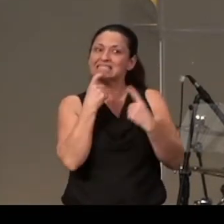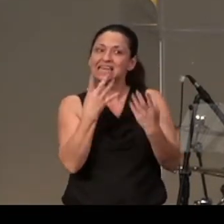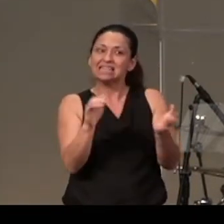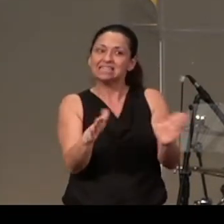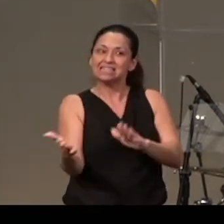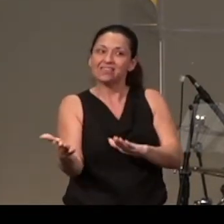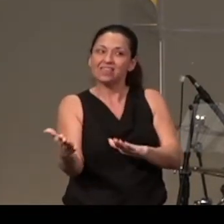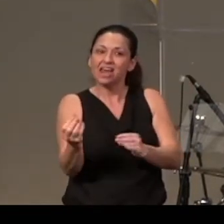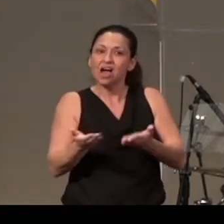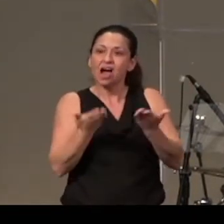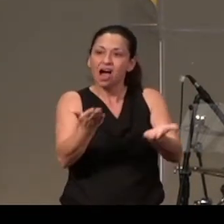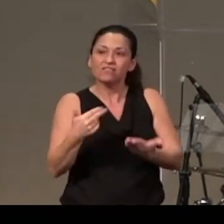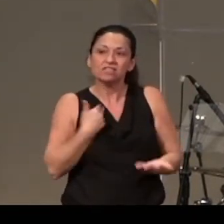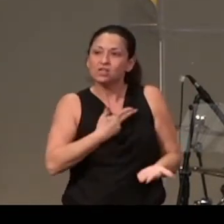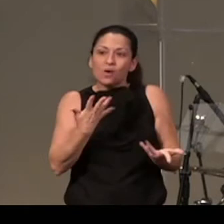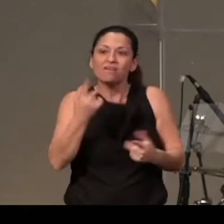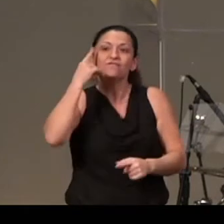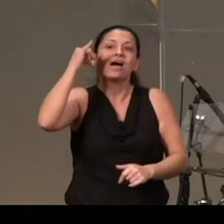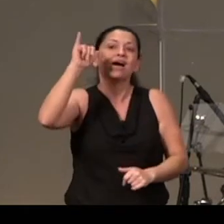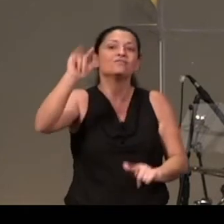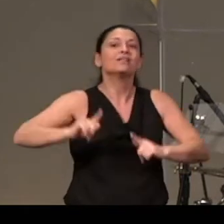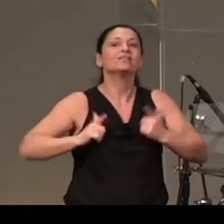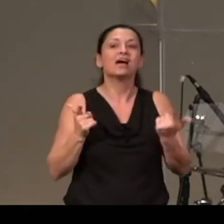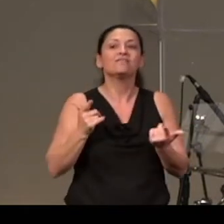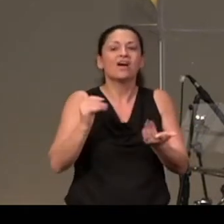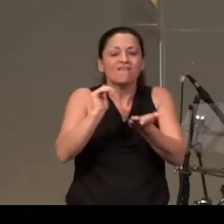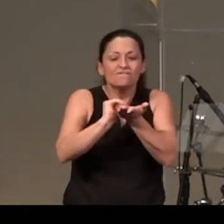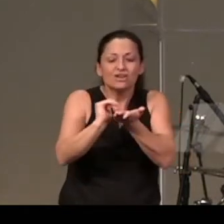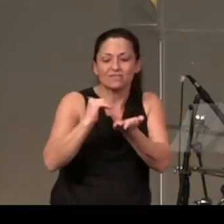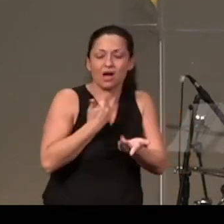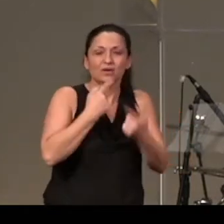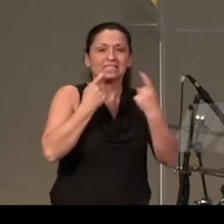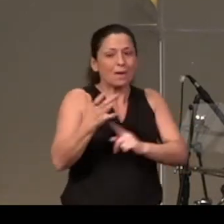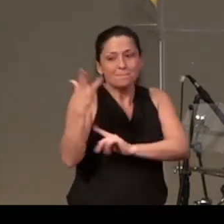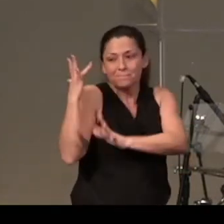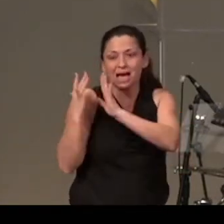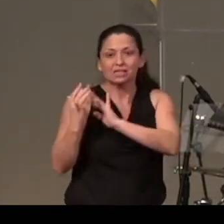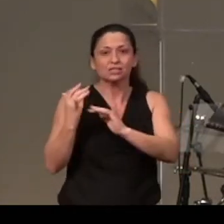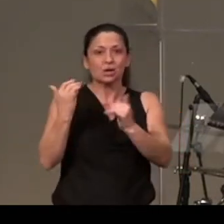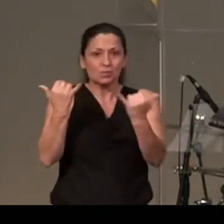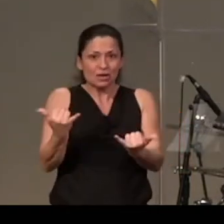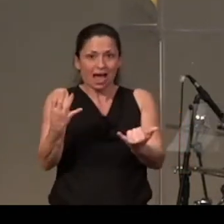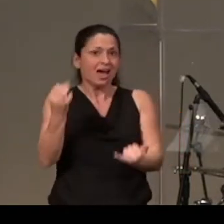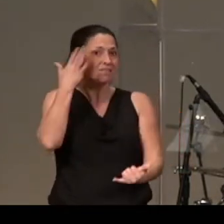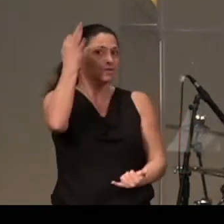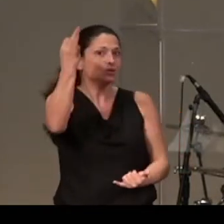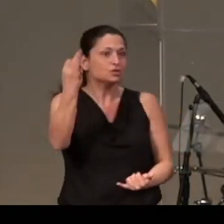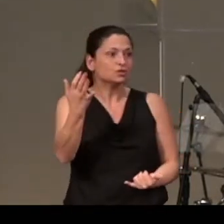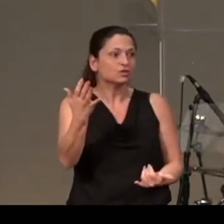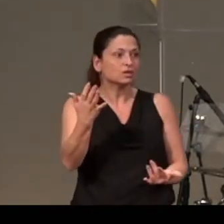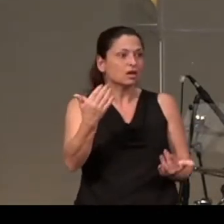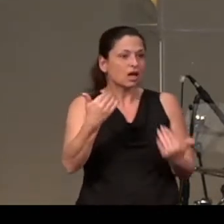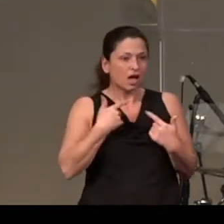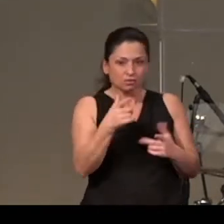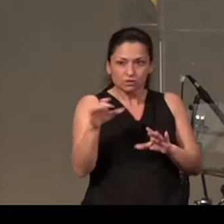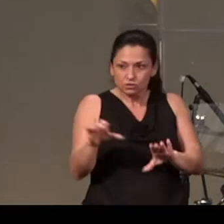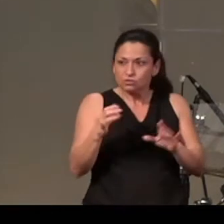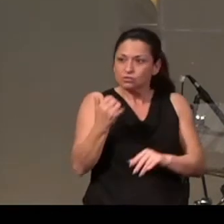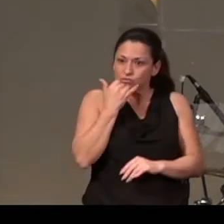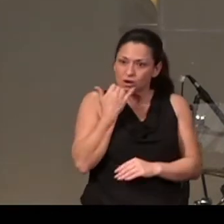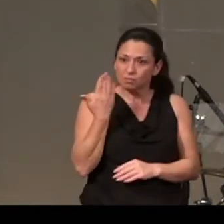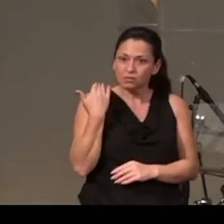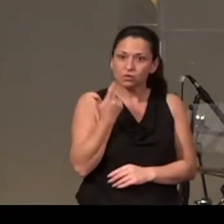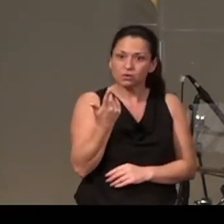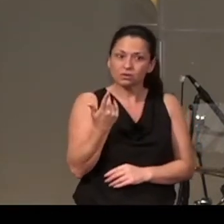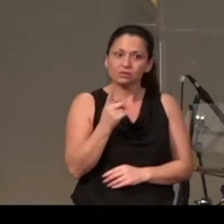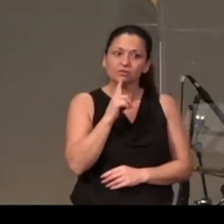life? It's the forgiveness of our sins, past, present, and future. Have you ever done anything wrong? Man, I have. It's so good to be forgiven,